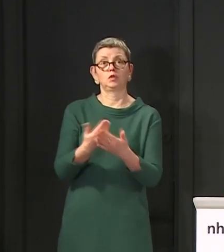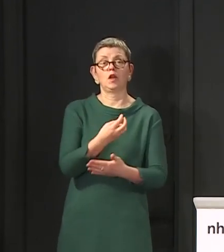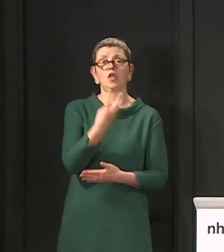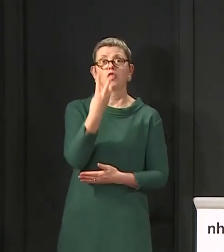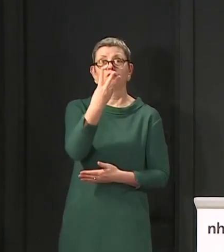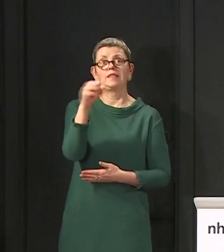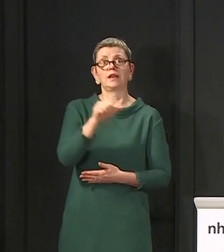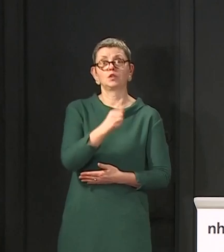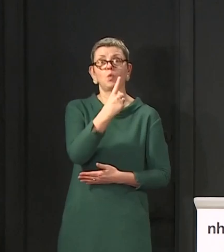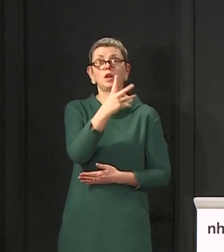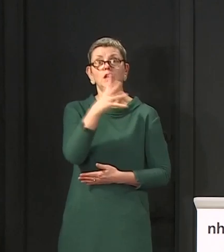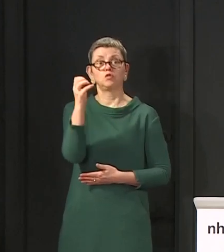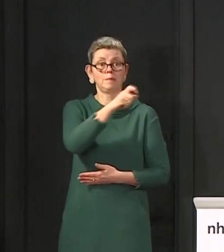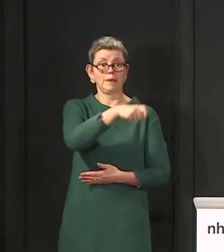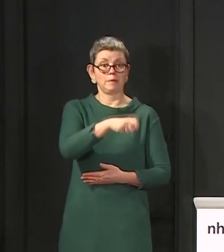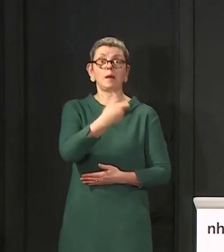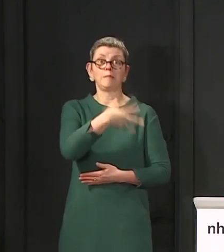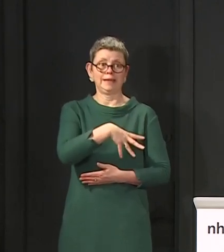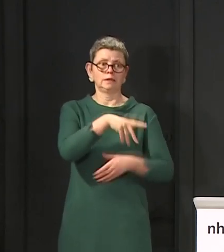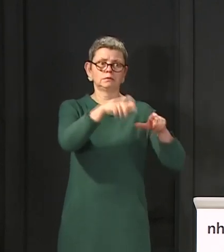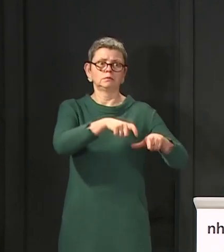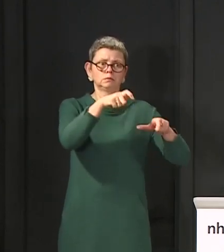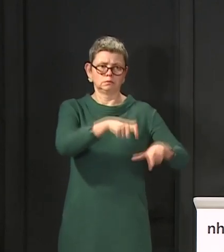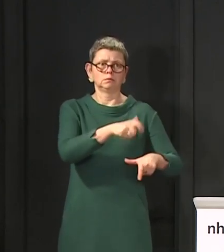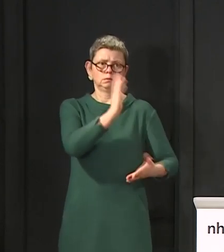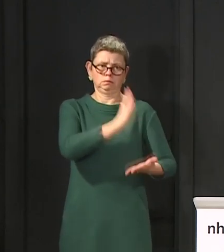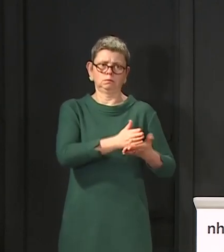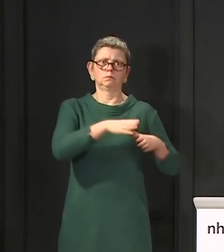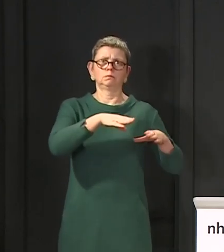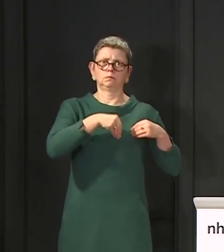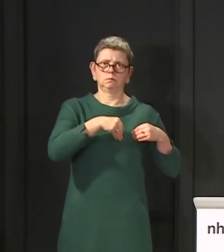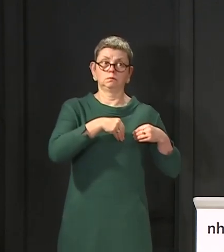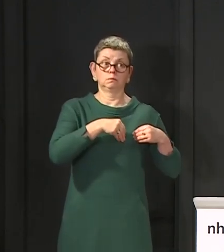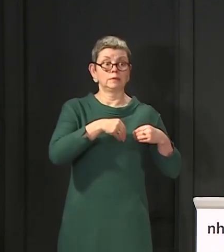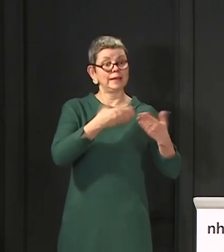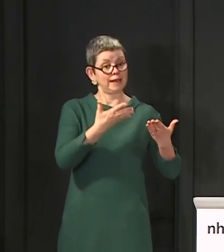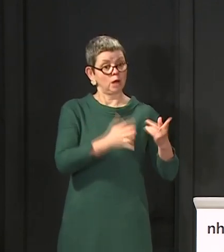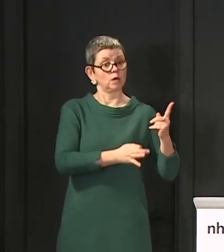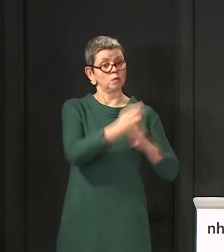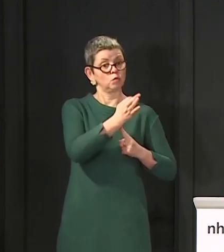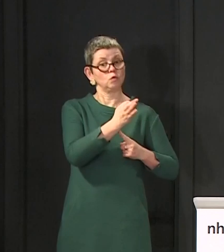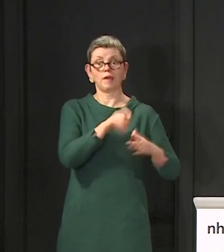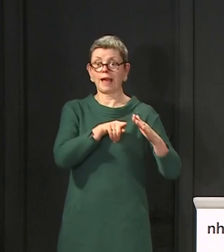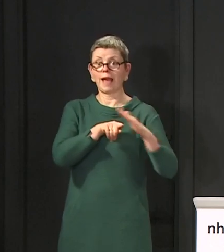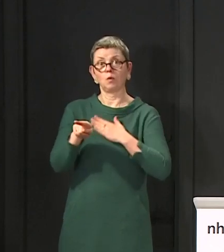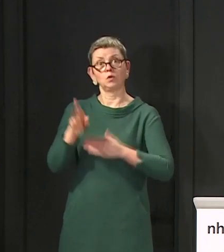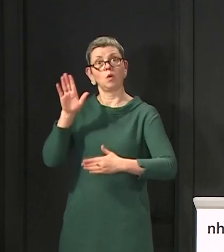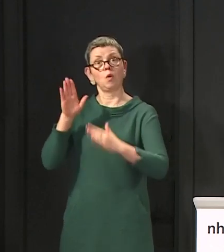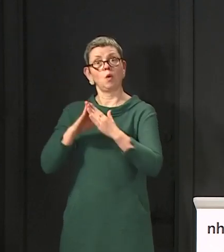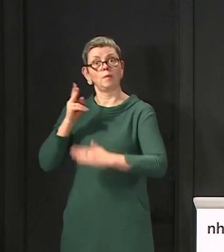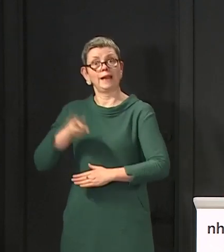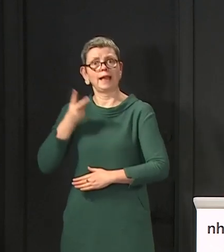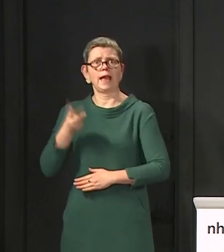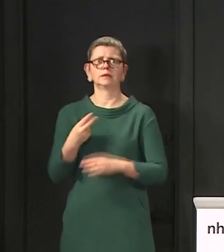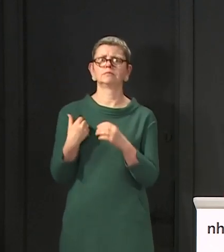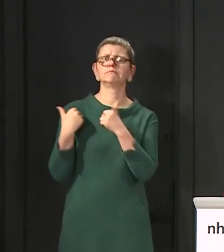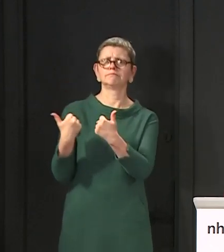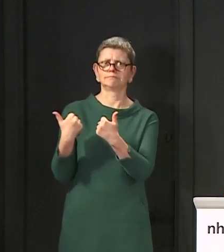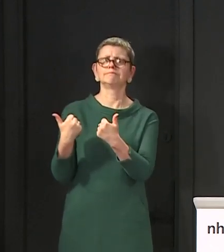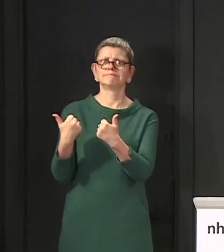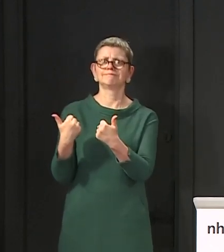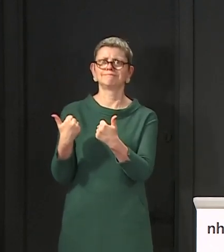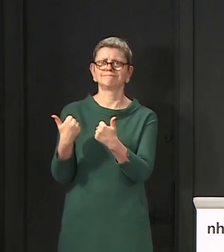3,100 patients who had tested positive and been hospitalised with the virus have now been able to leave hospital. That is very good news,